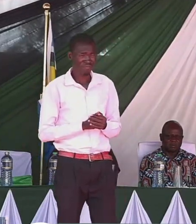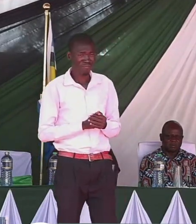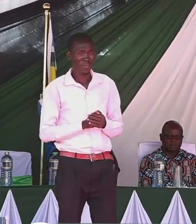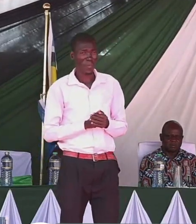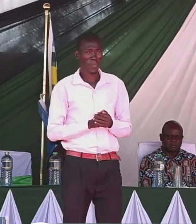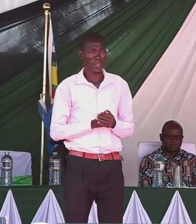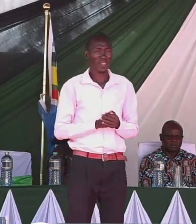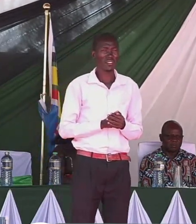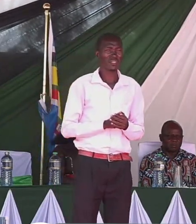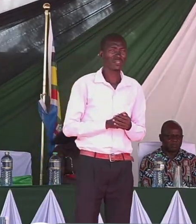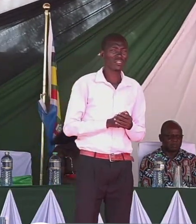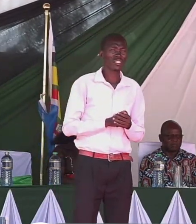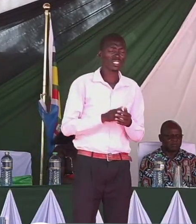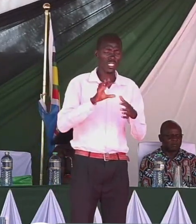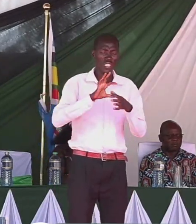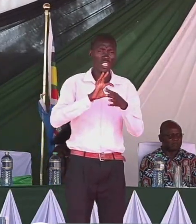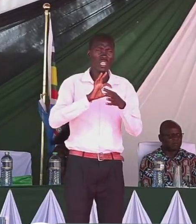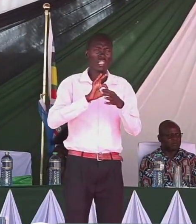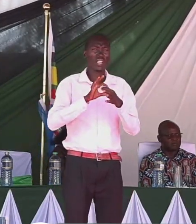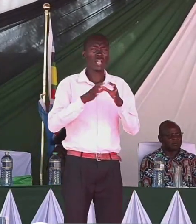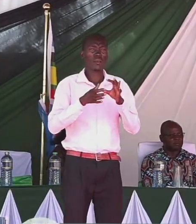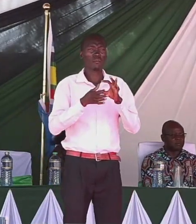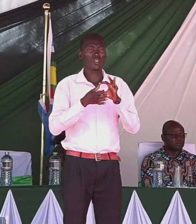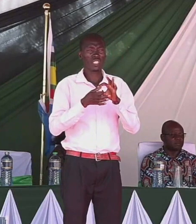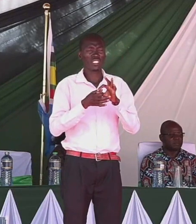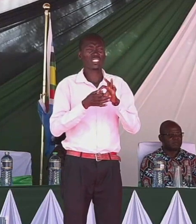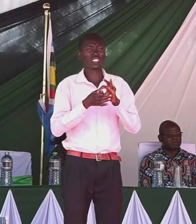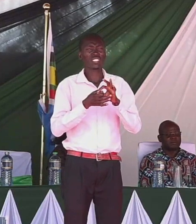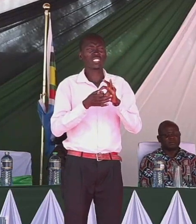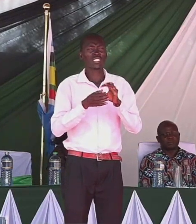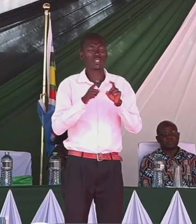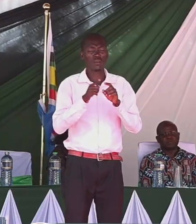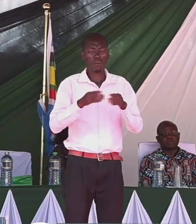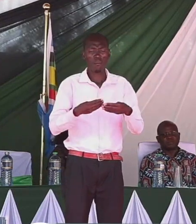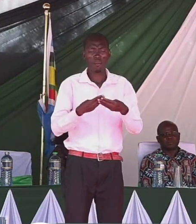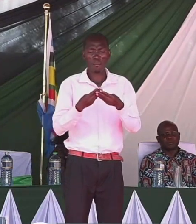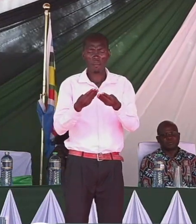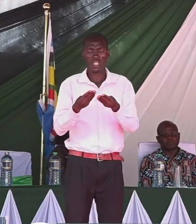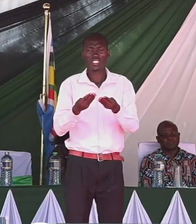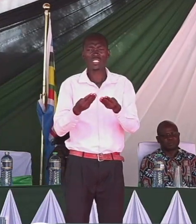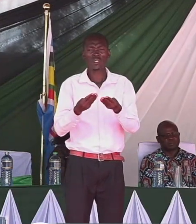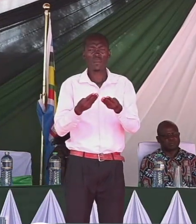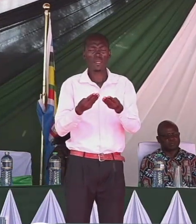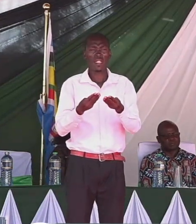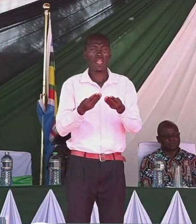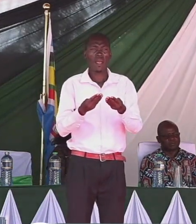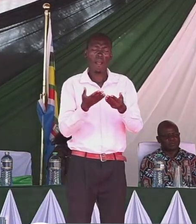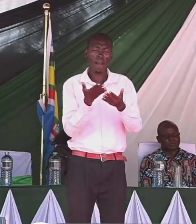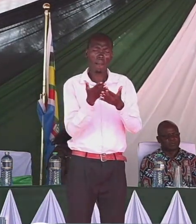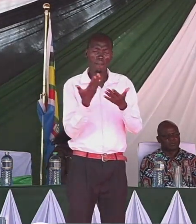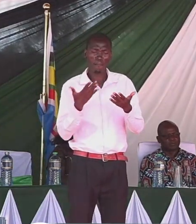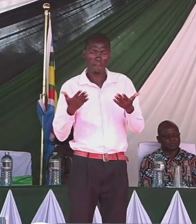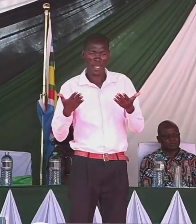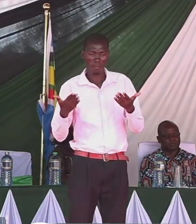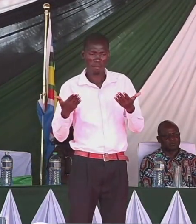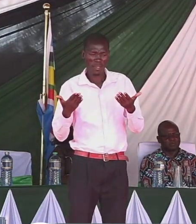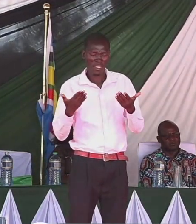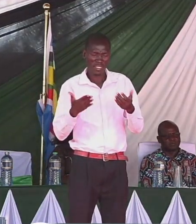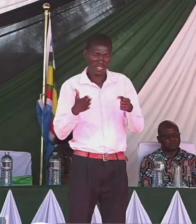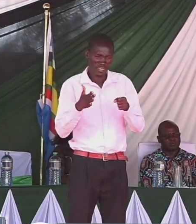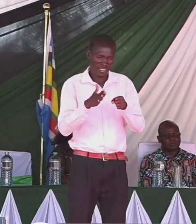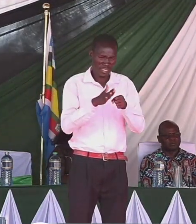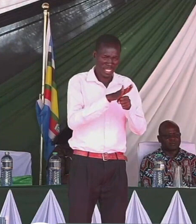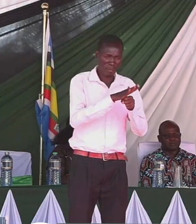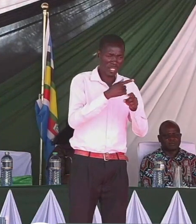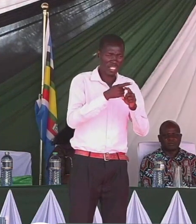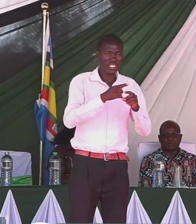The cabinet has also passed a paper that we shall be implementing very soon of strengthening the teaching